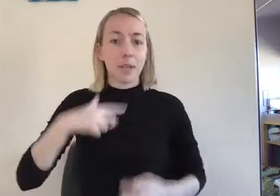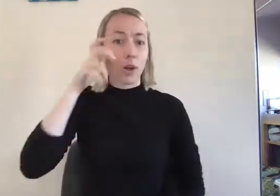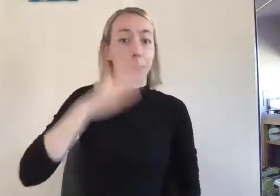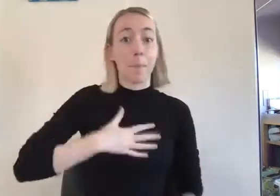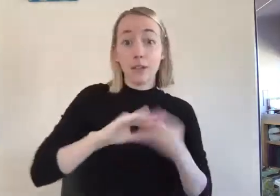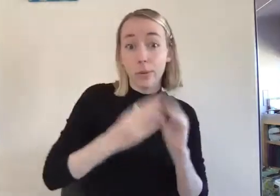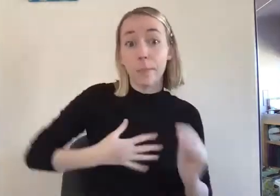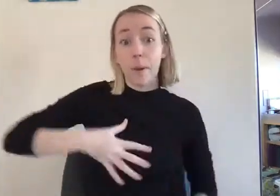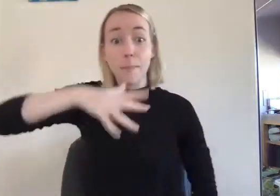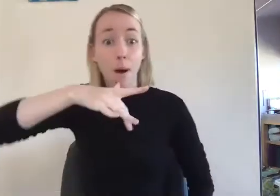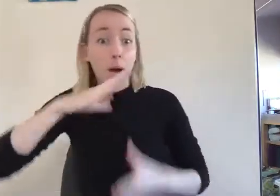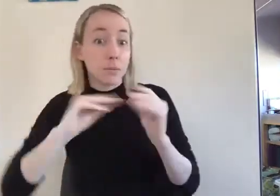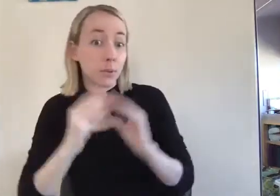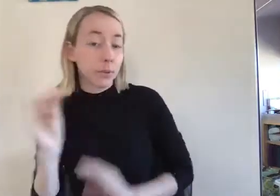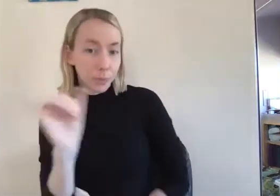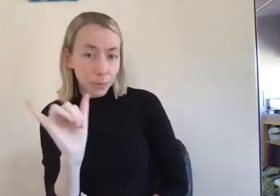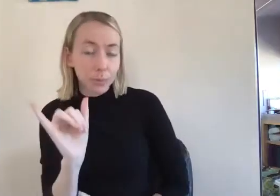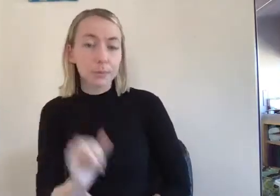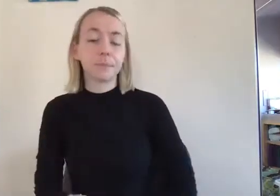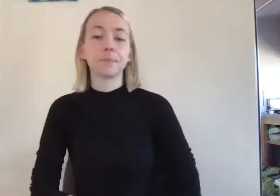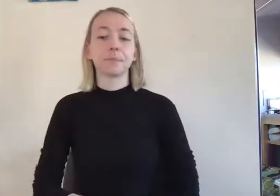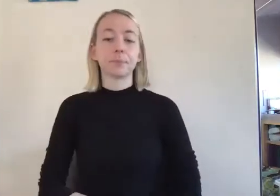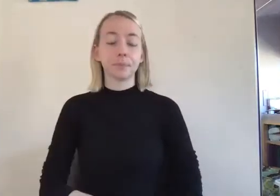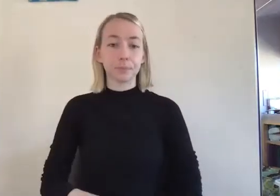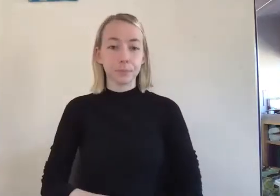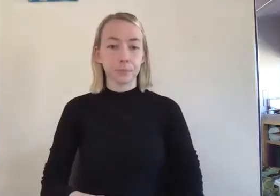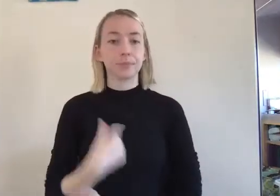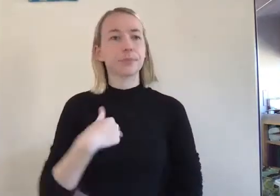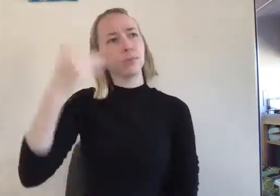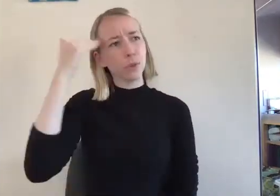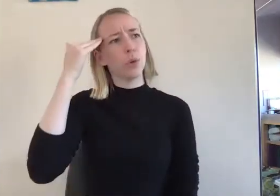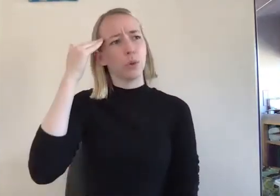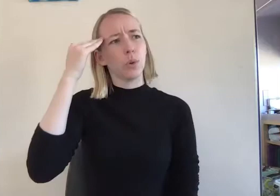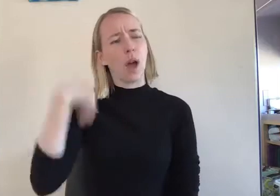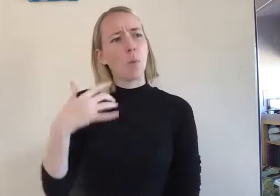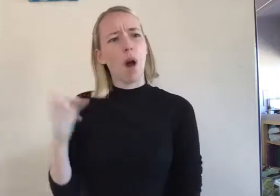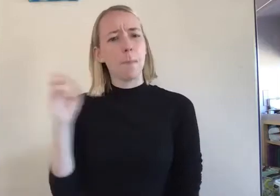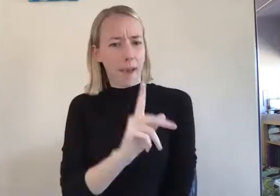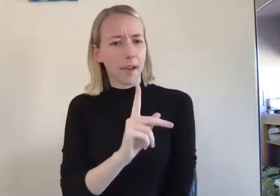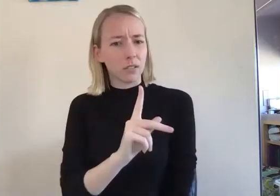my story, and in particular, my mom's story in the room. And so I knew that I wanted to come back.